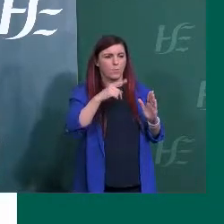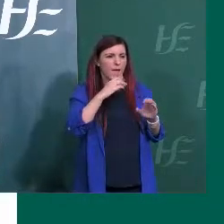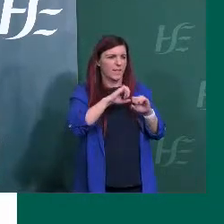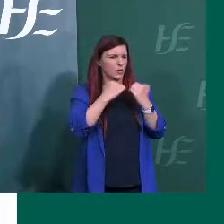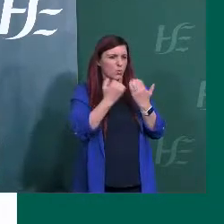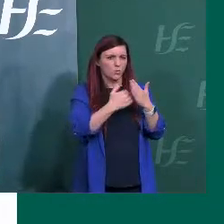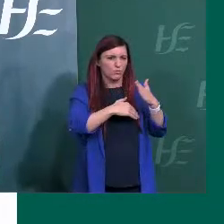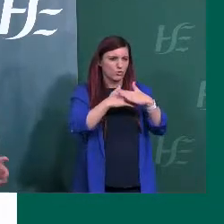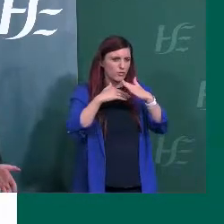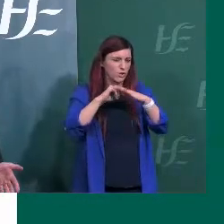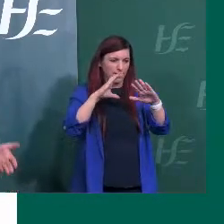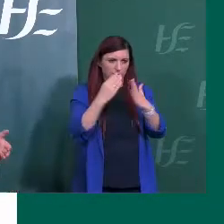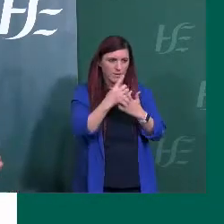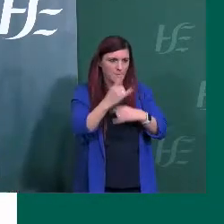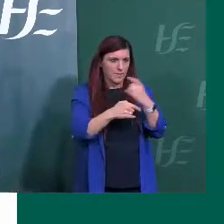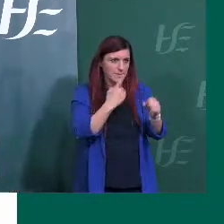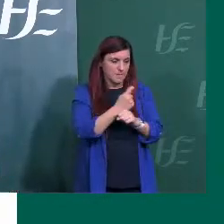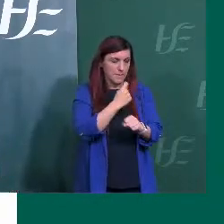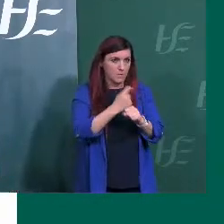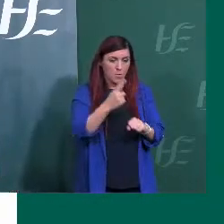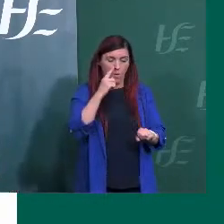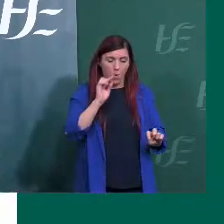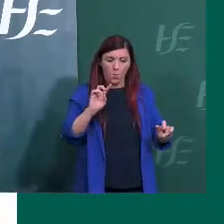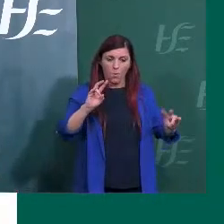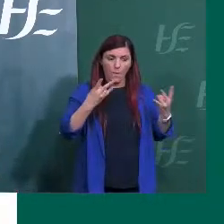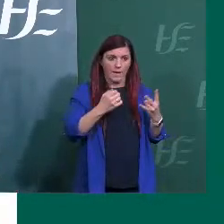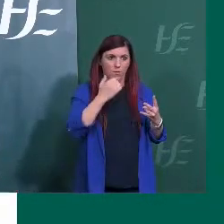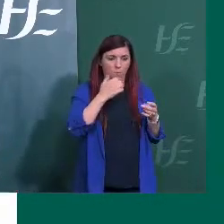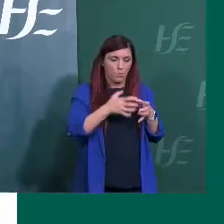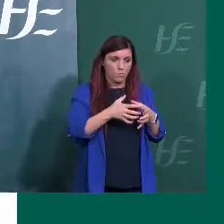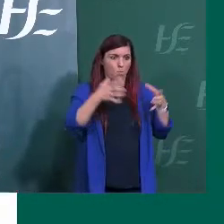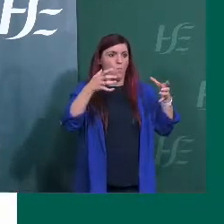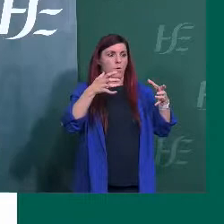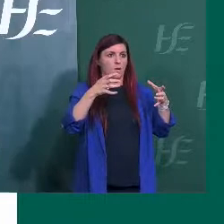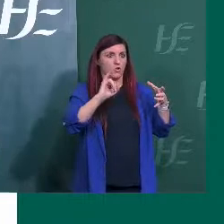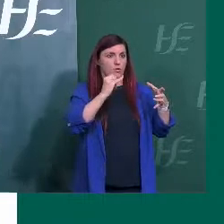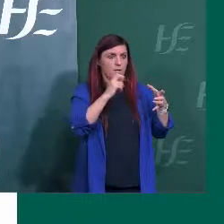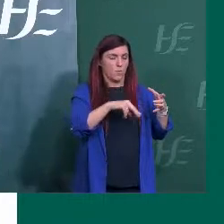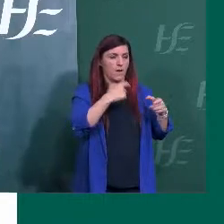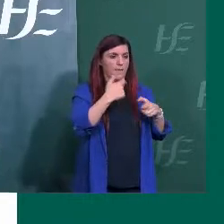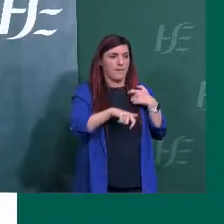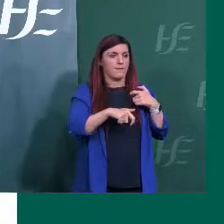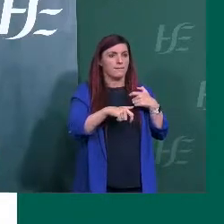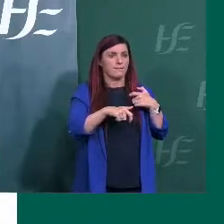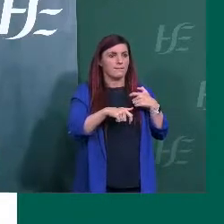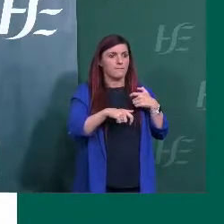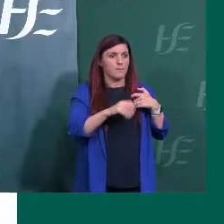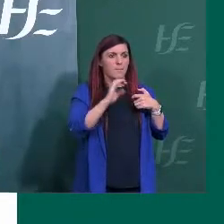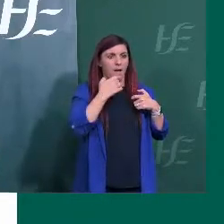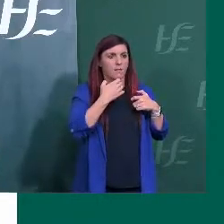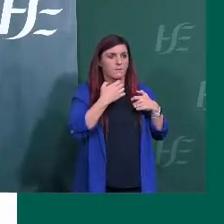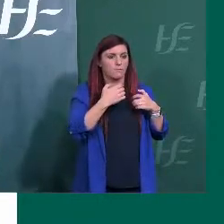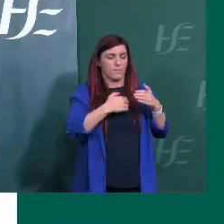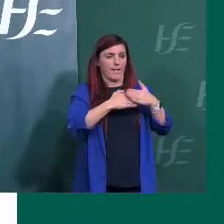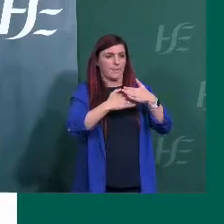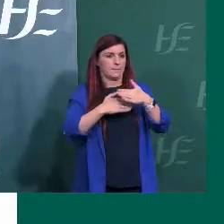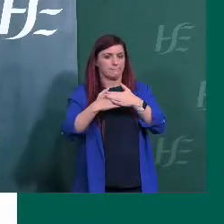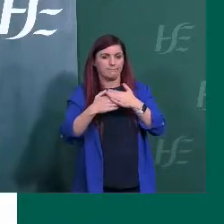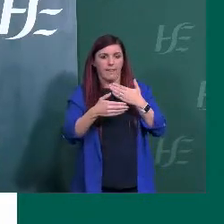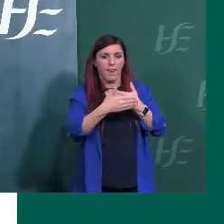familiar with. We saw was a rapid rise during January and a rapid fall, mainly due to the social restrictions, the